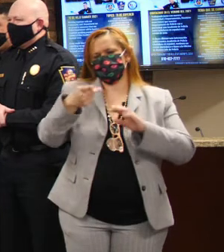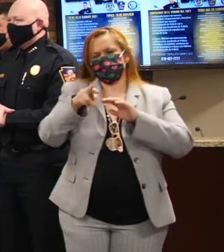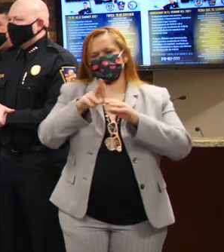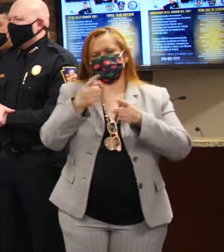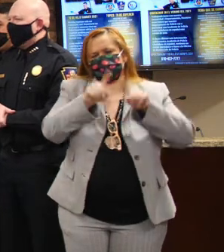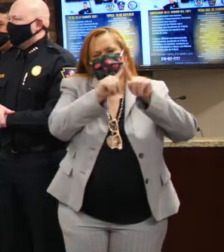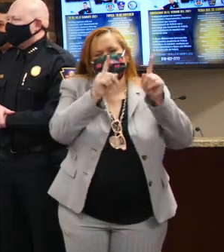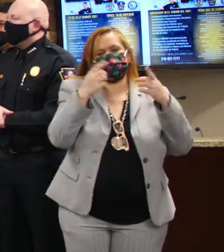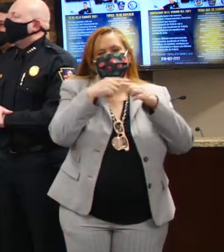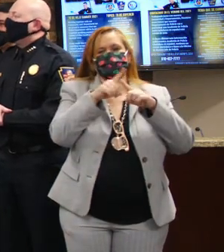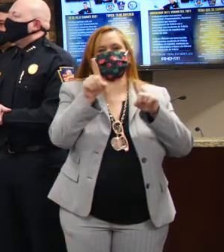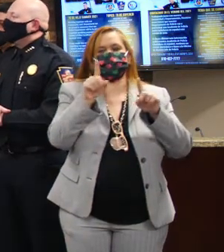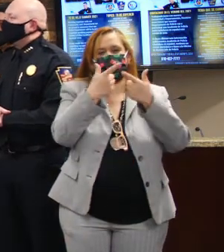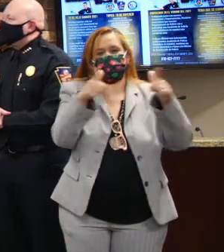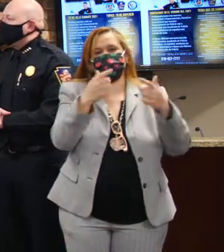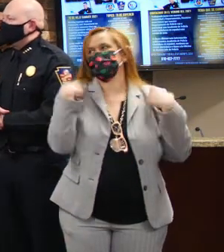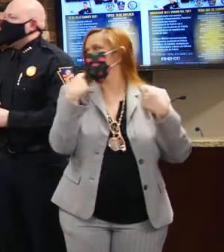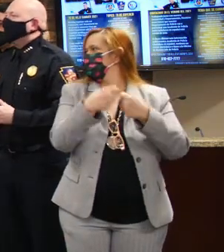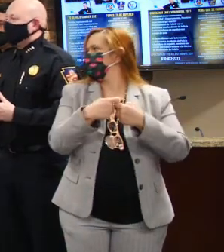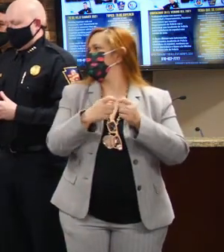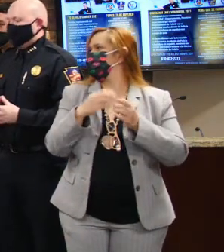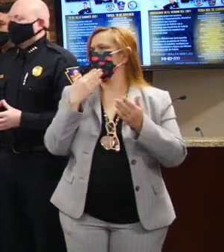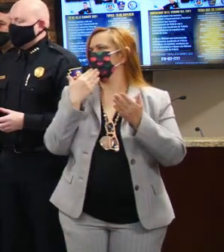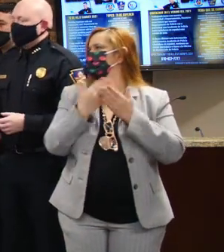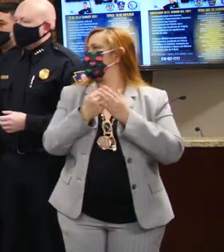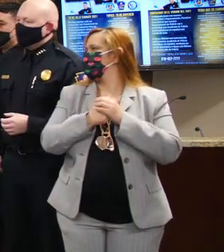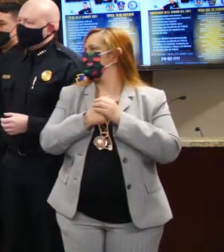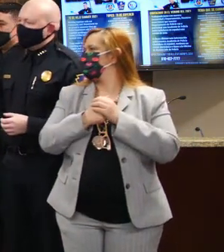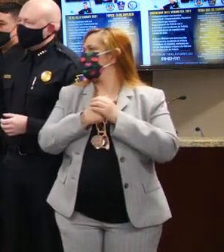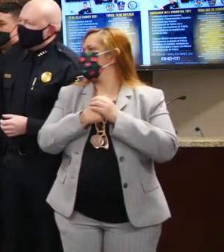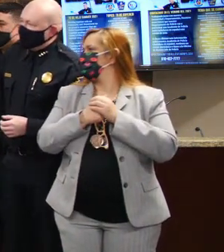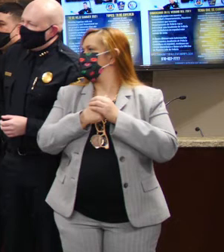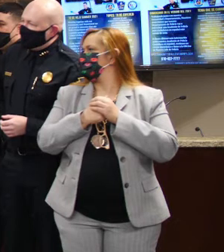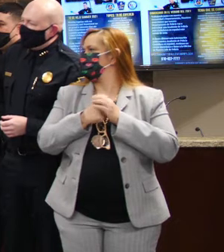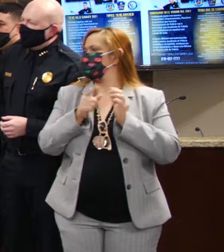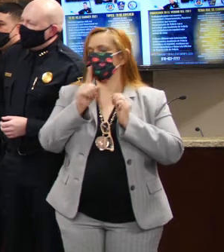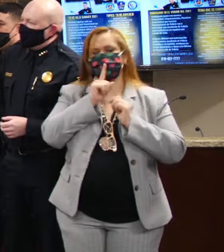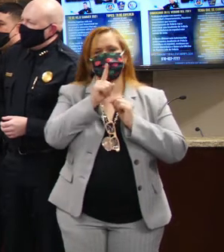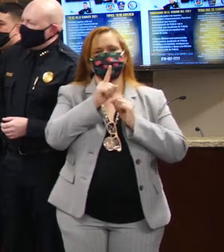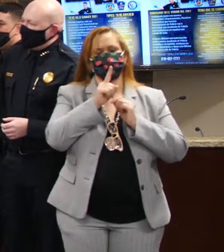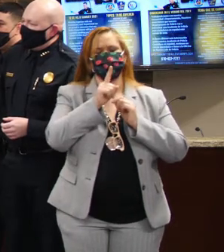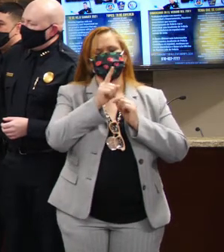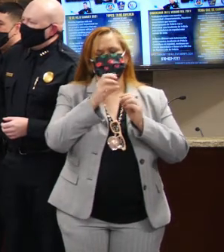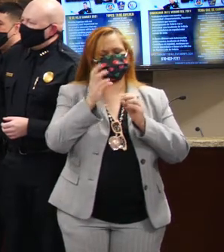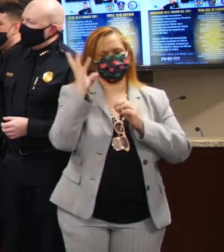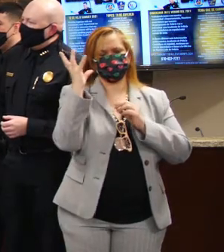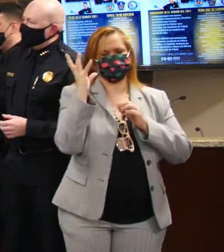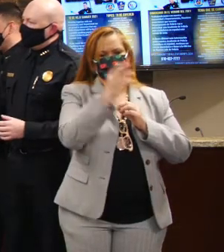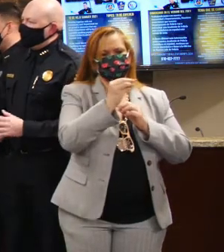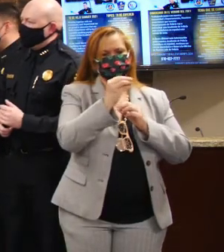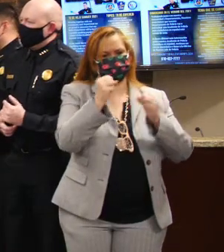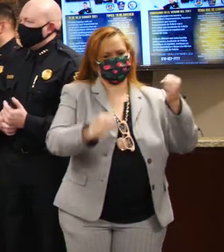and I think other languages as well that we can take into account in the future. So it is an honor for me to be here